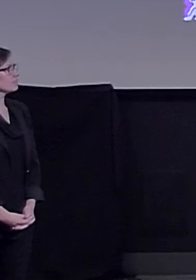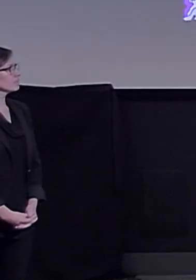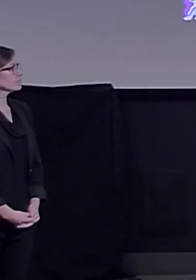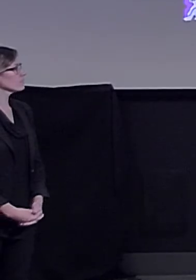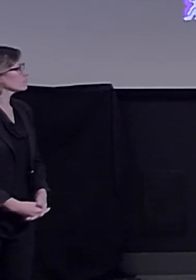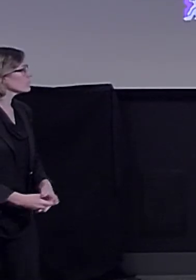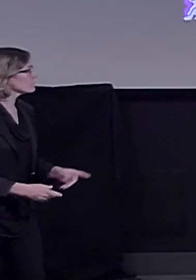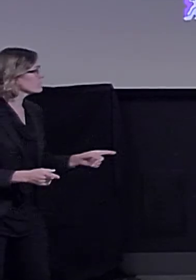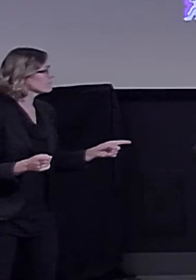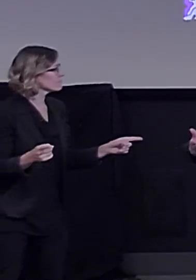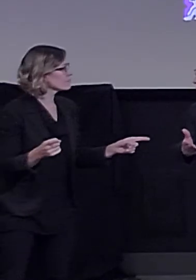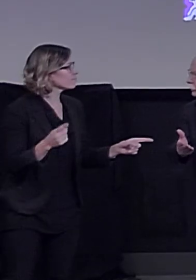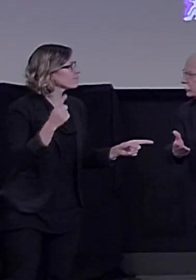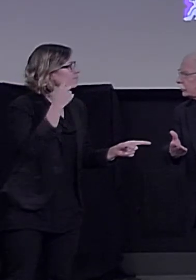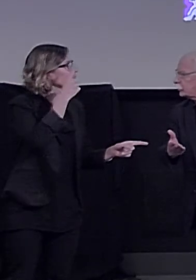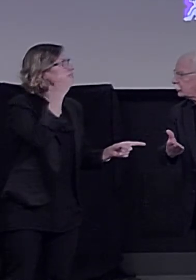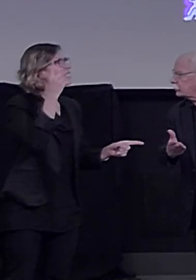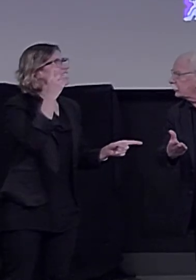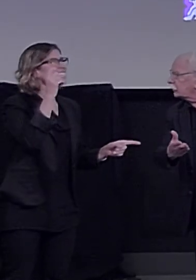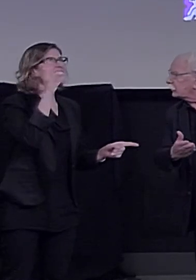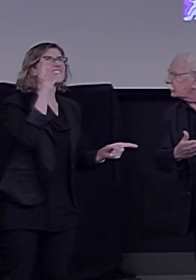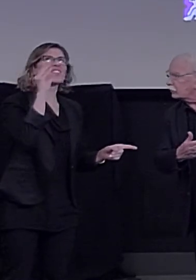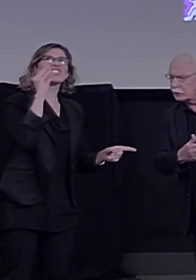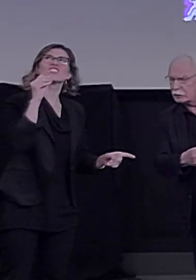But that microphone is not working at all.